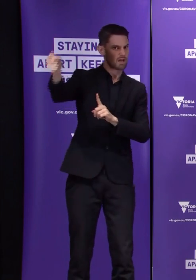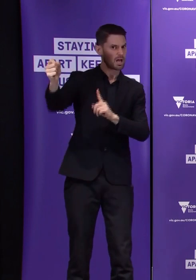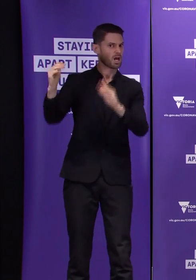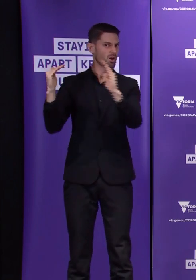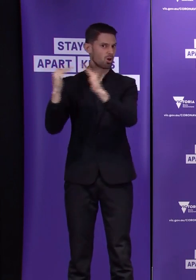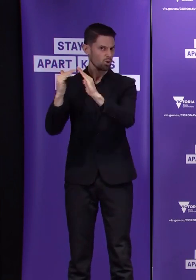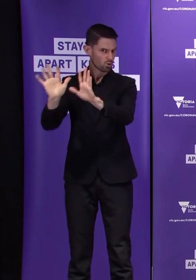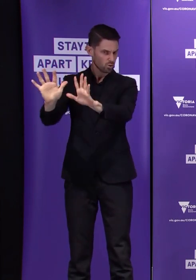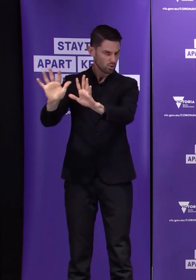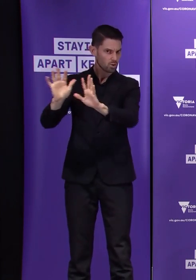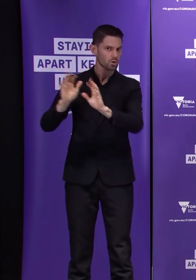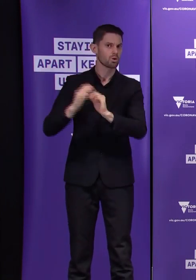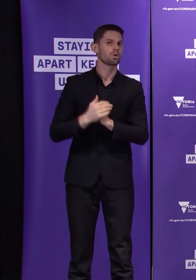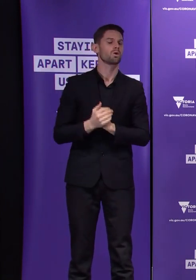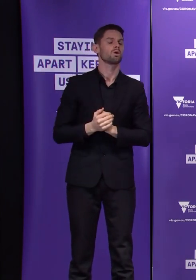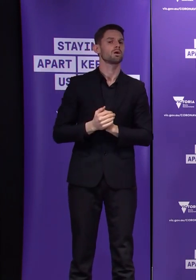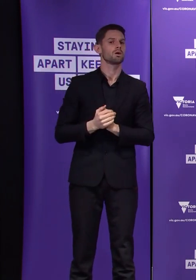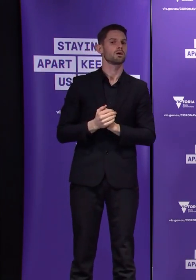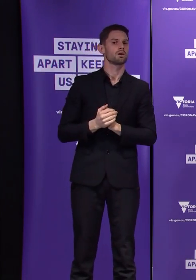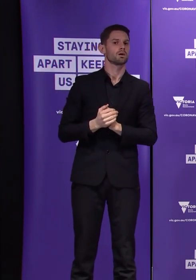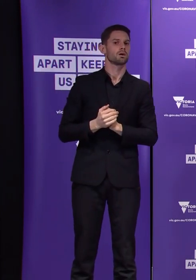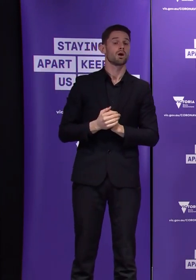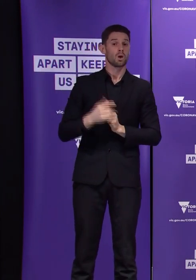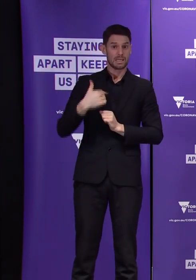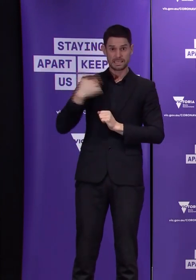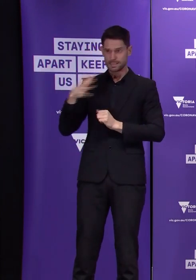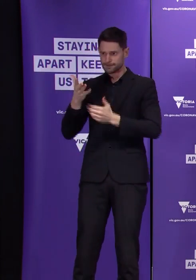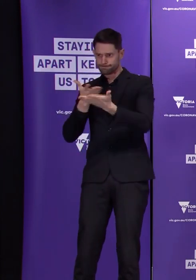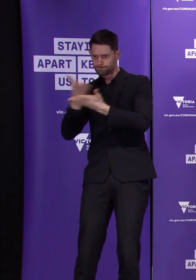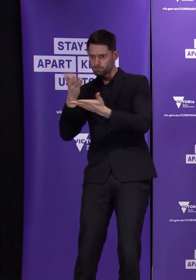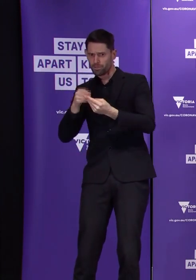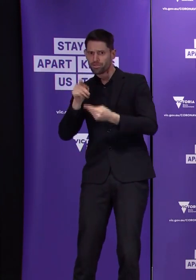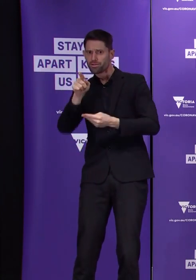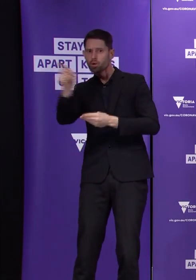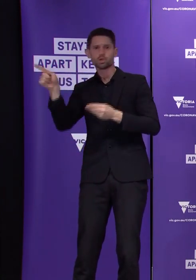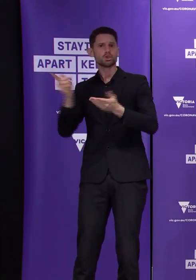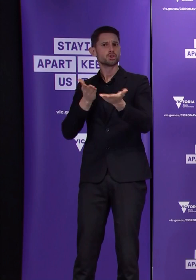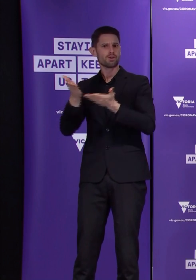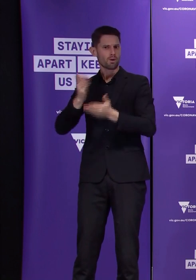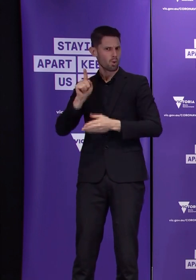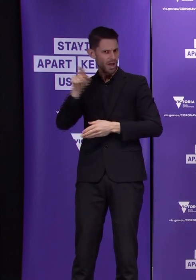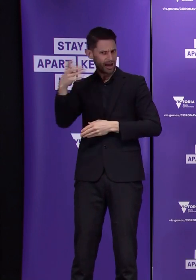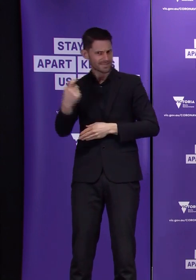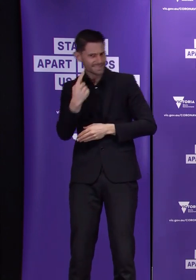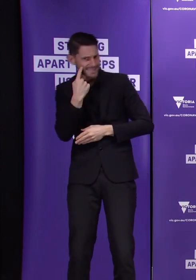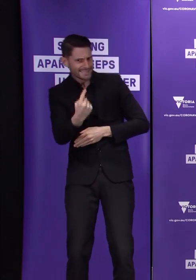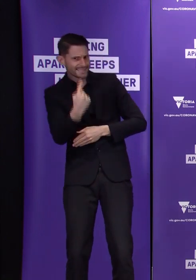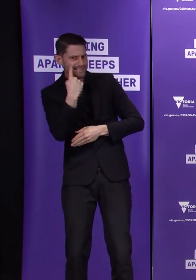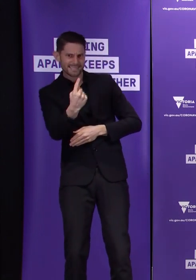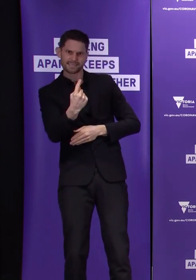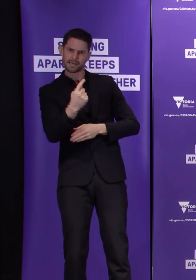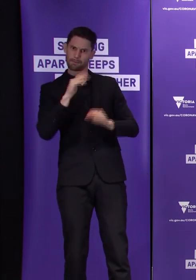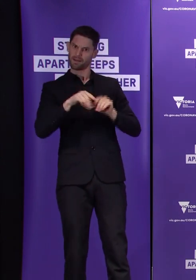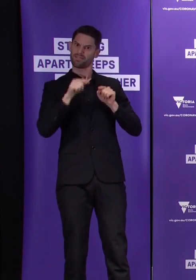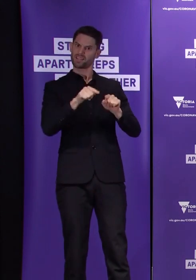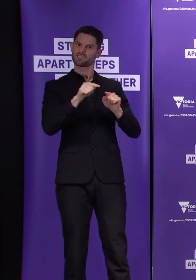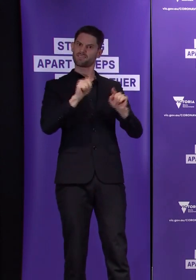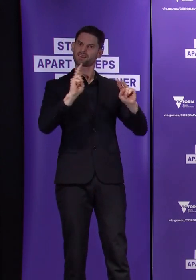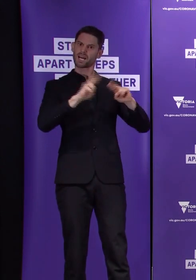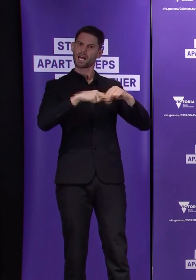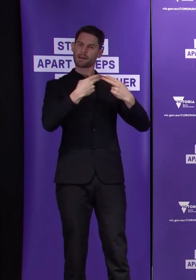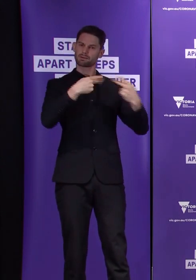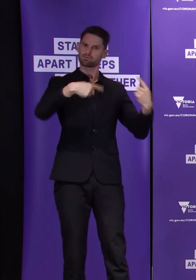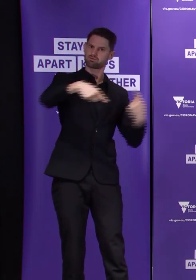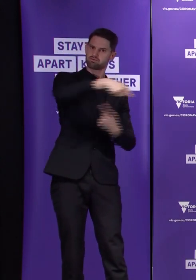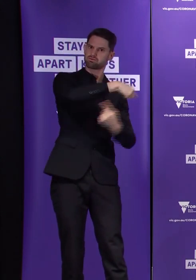daily to get a sense of what they were seeing, of where the demand was appearing. And one of the demand spikes